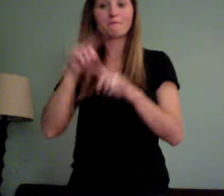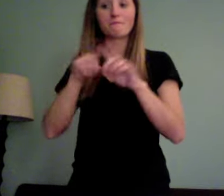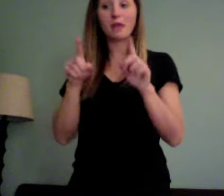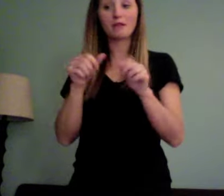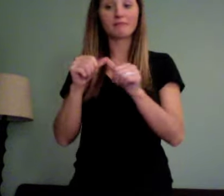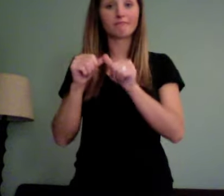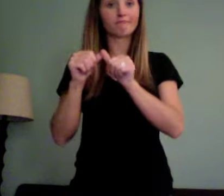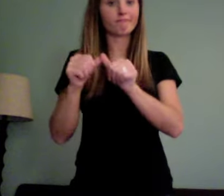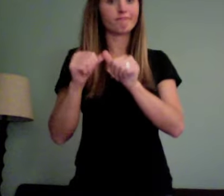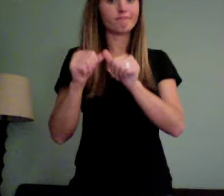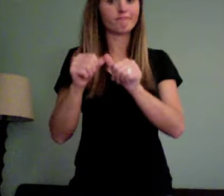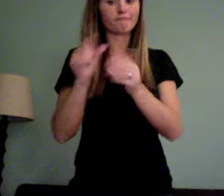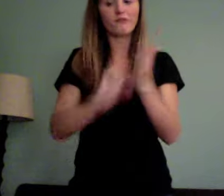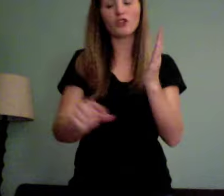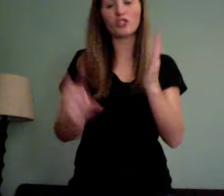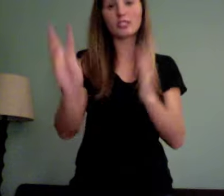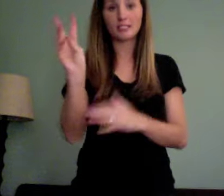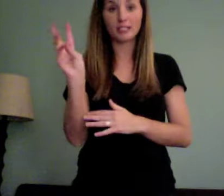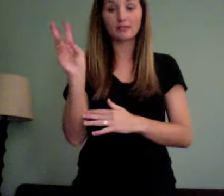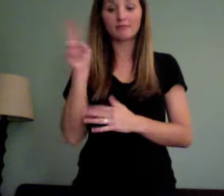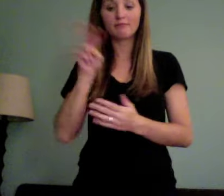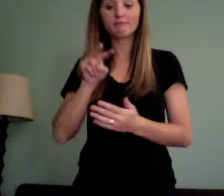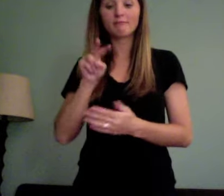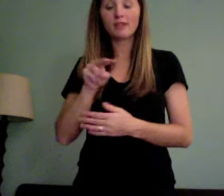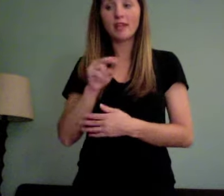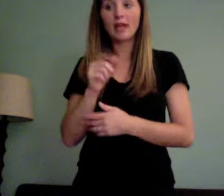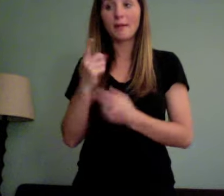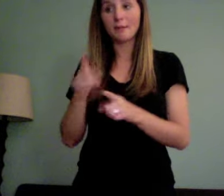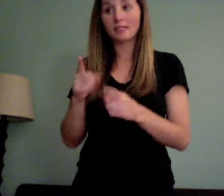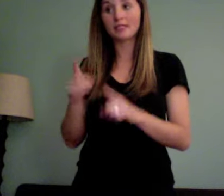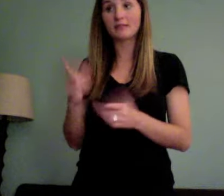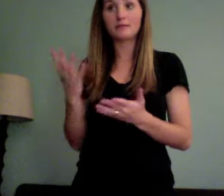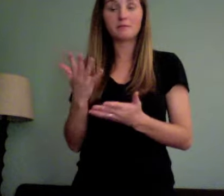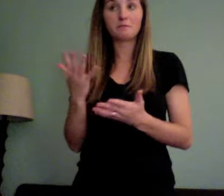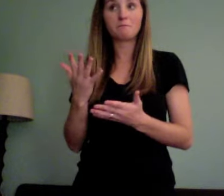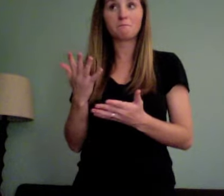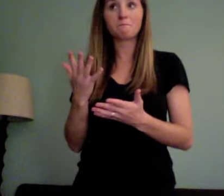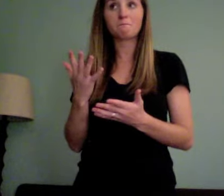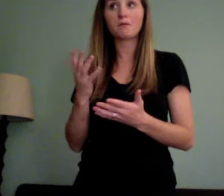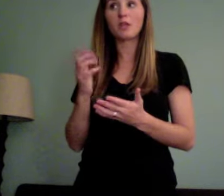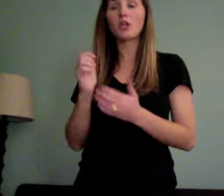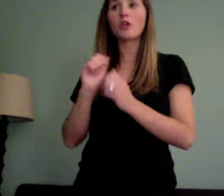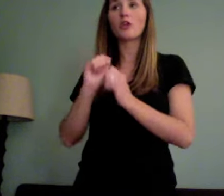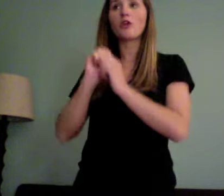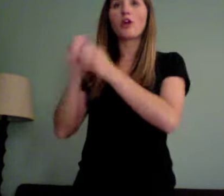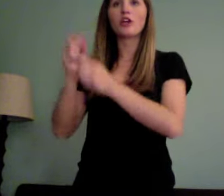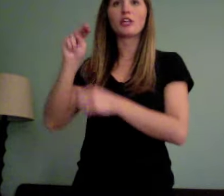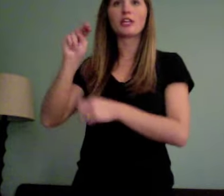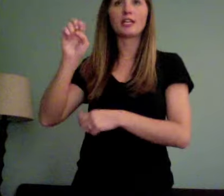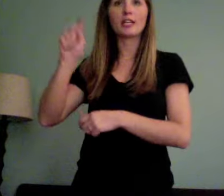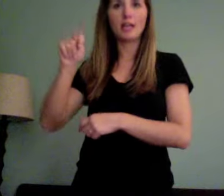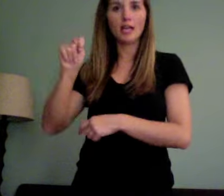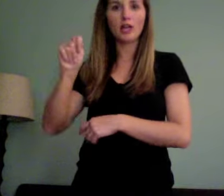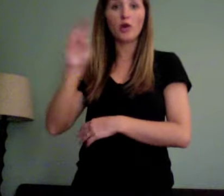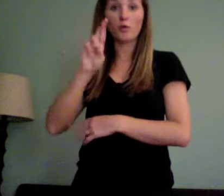verse 6, look what happens. Then he said, the voice said, throw out your net on the right-hand side of the boat, and you'll get some.